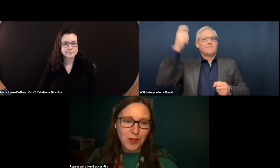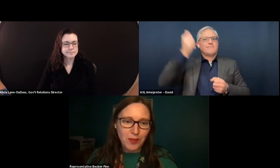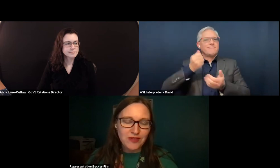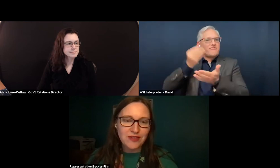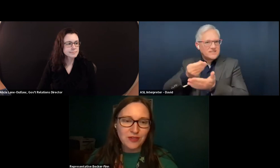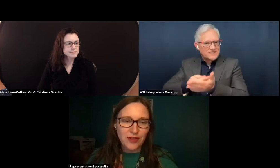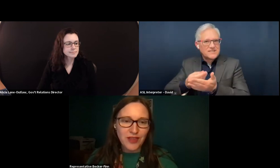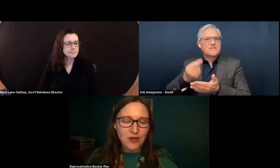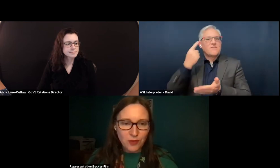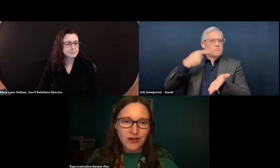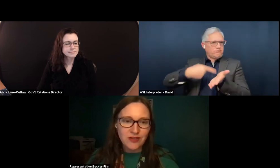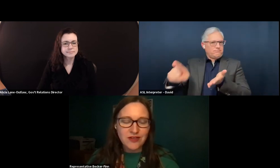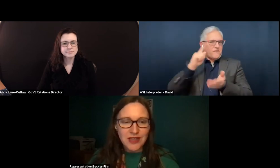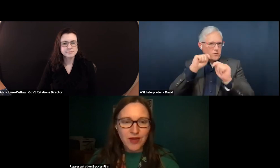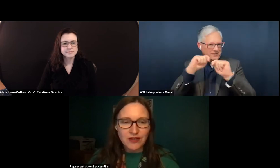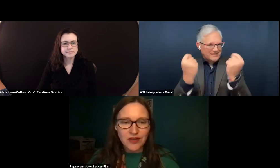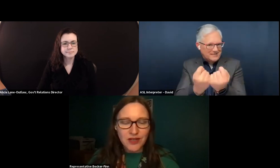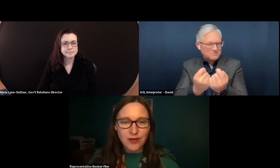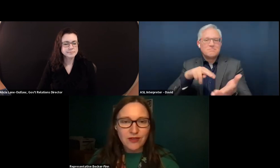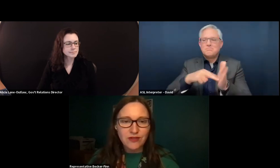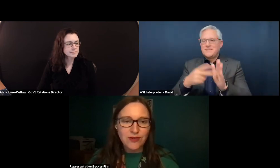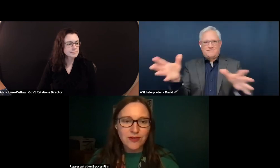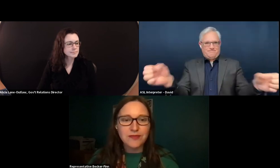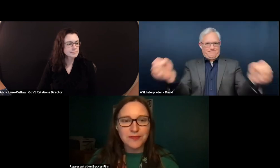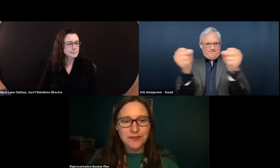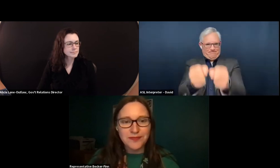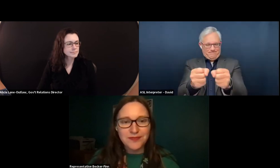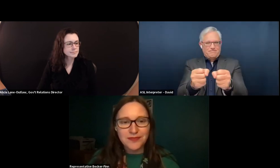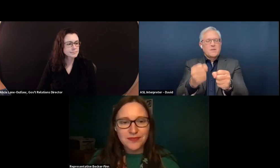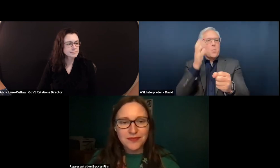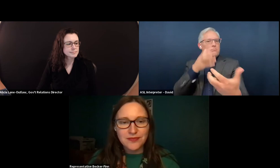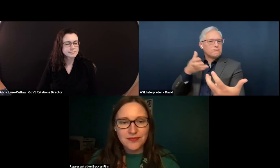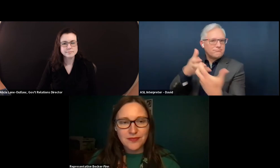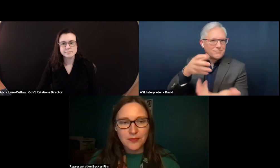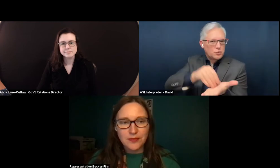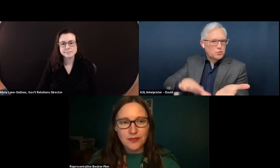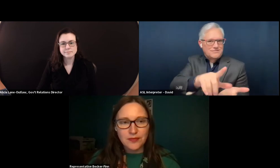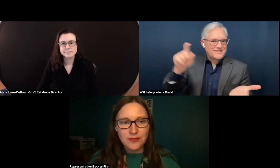for that purpose so that they could work as a team as needed by the student.